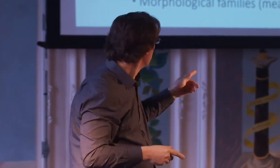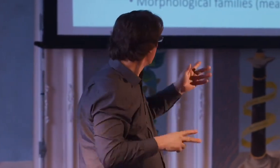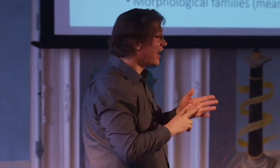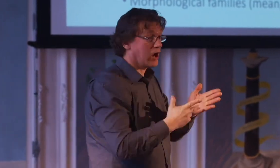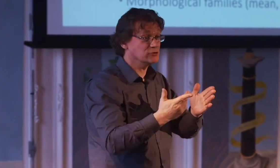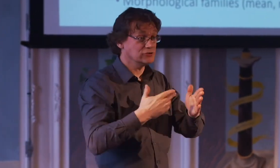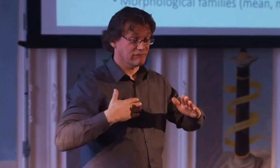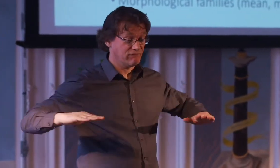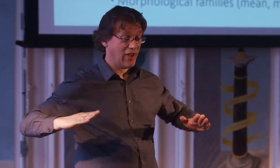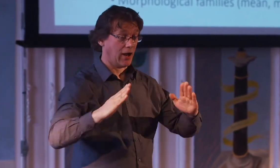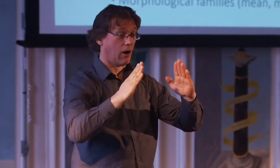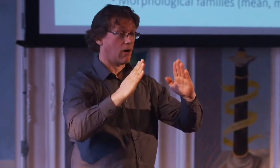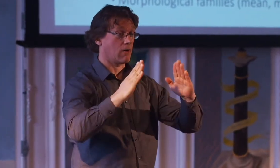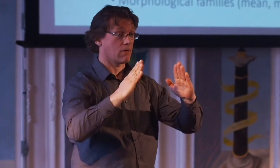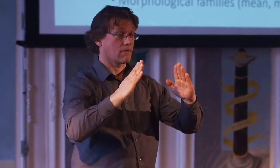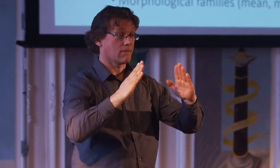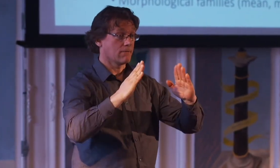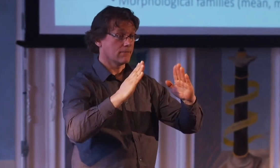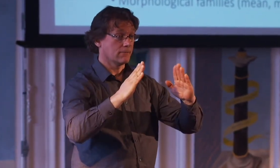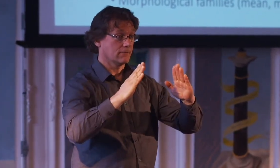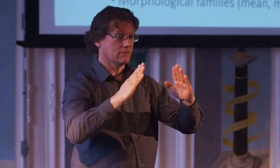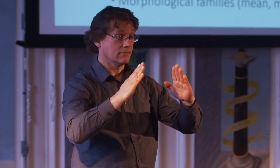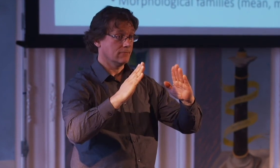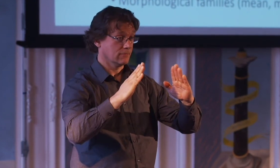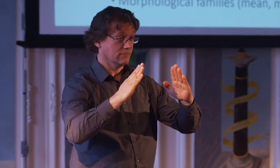Iconicity is another consideration. This is a sign for volcano.